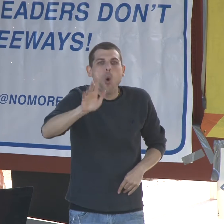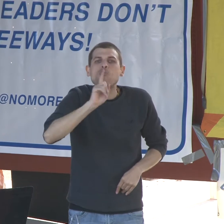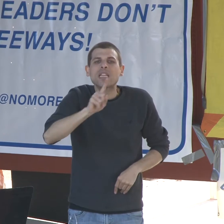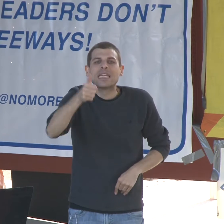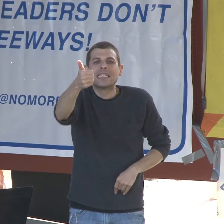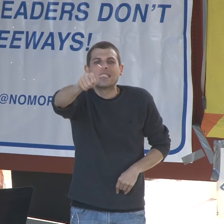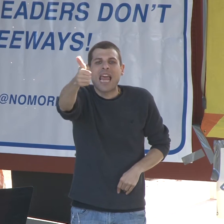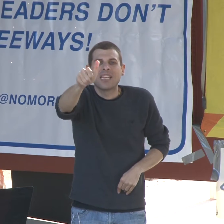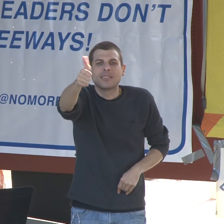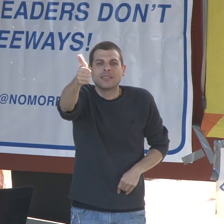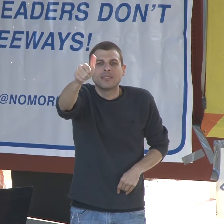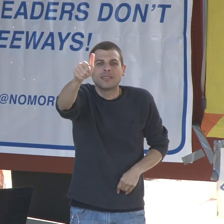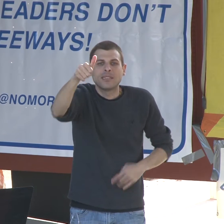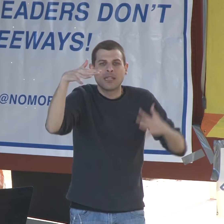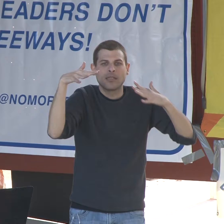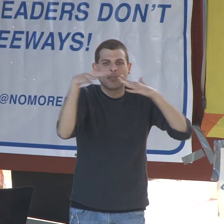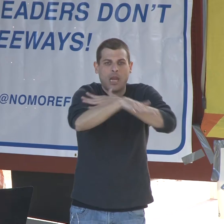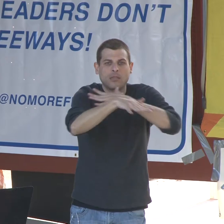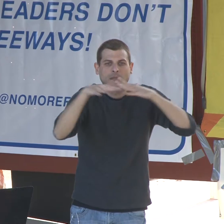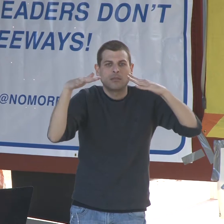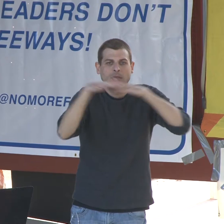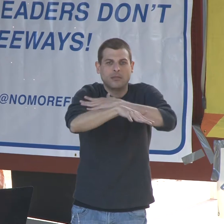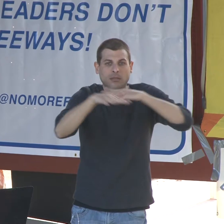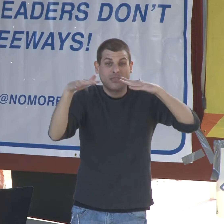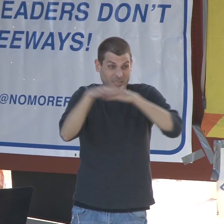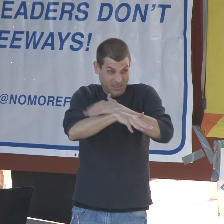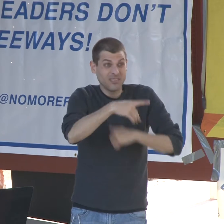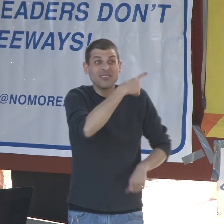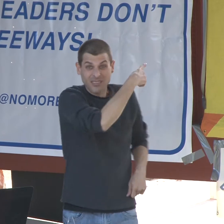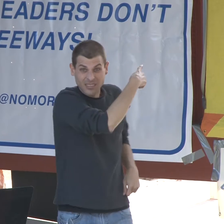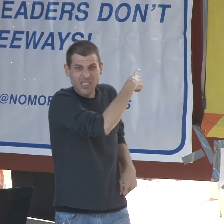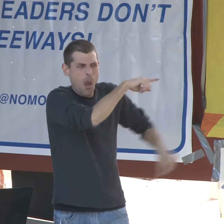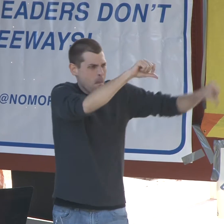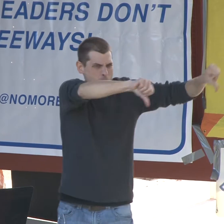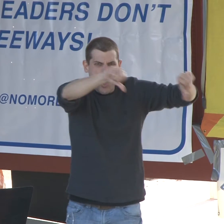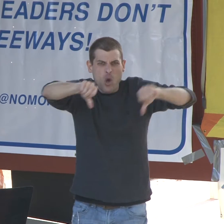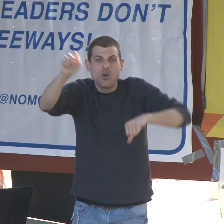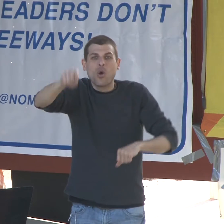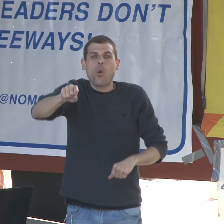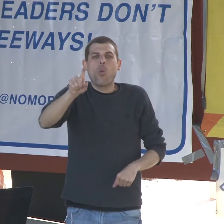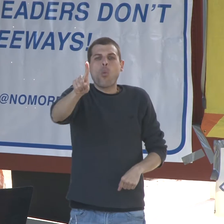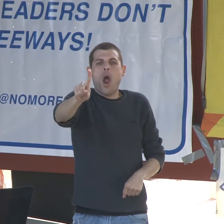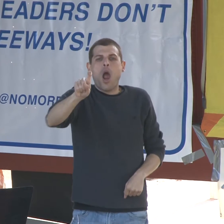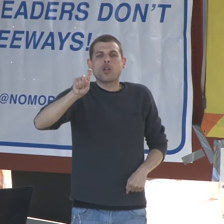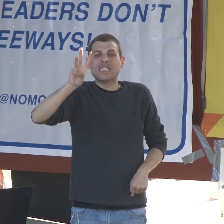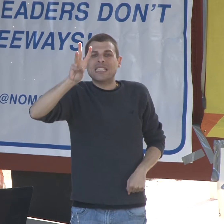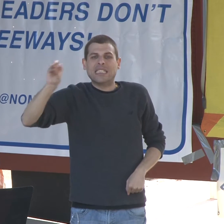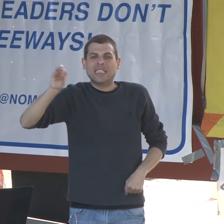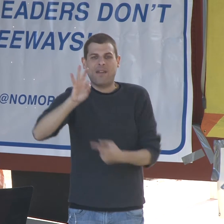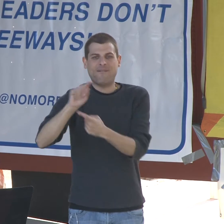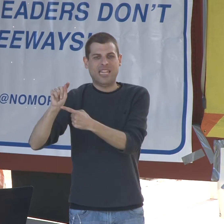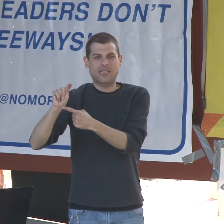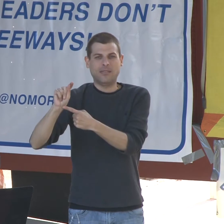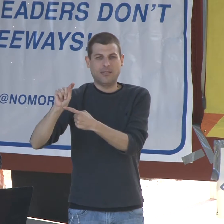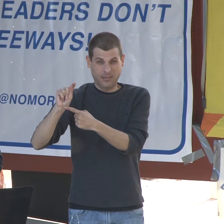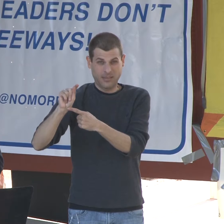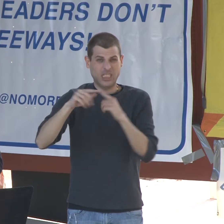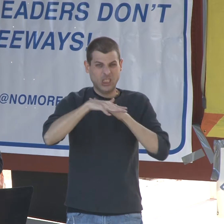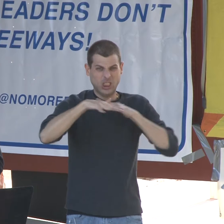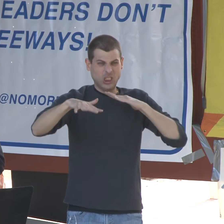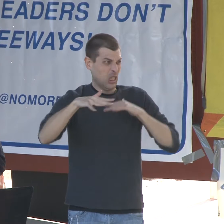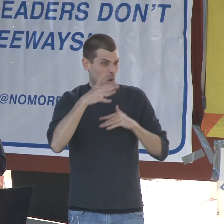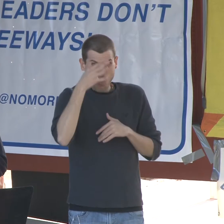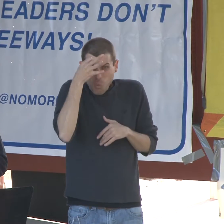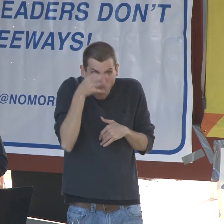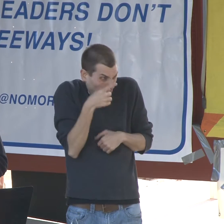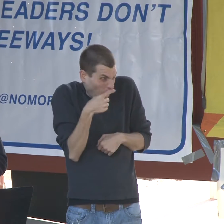but a 10-lane freeway behind us here. It's 160 feet wide. It's going to come right up to the edge of the school. They're going